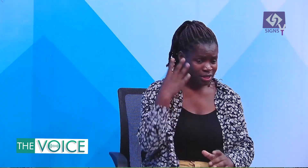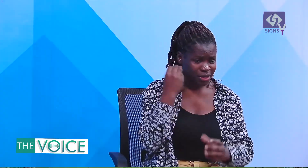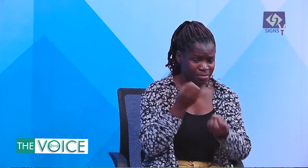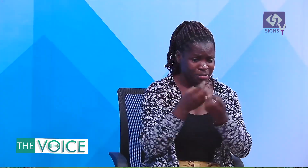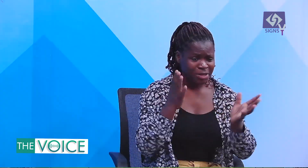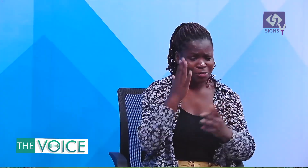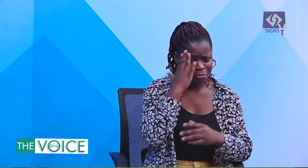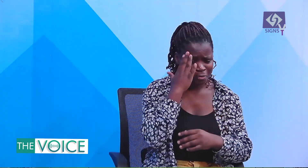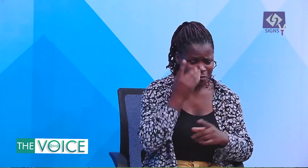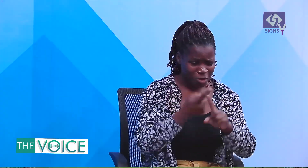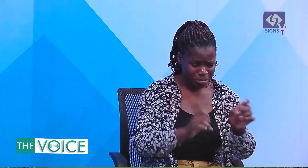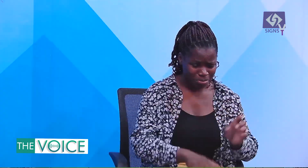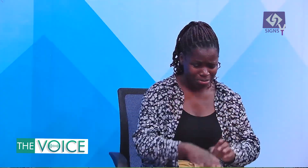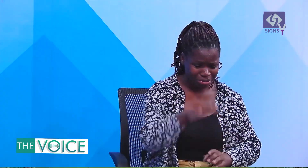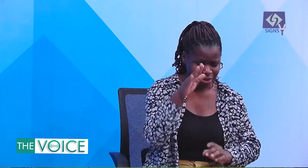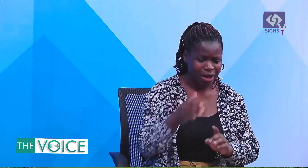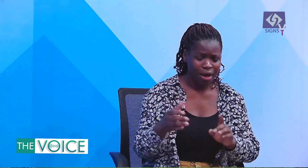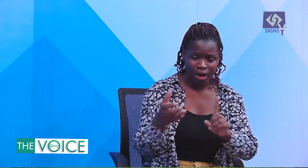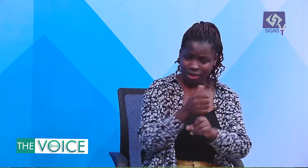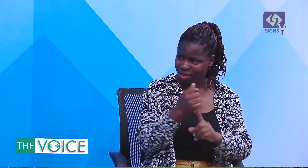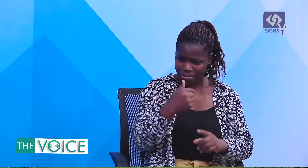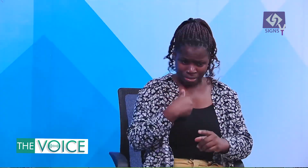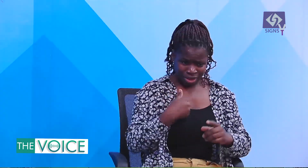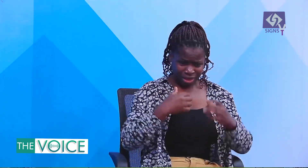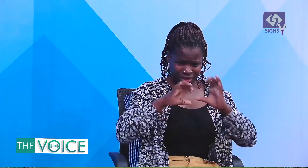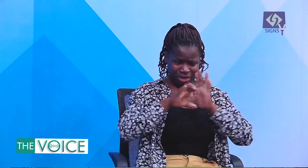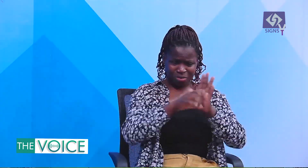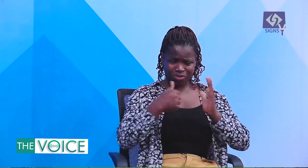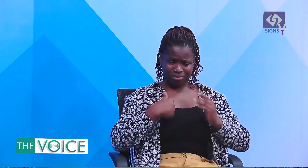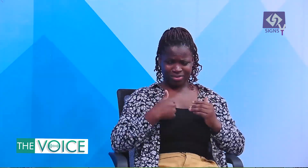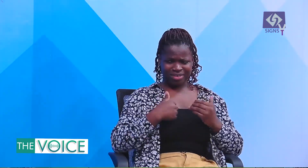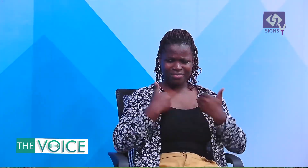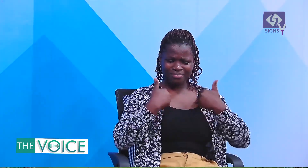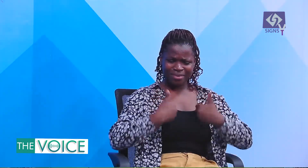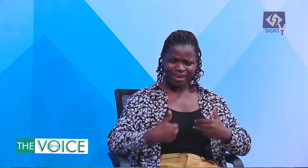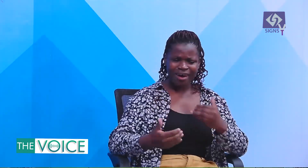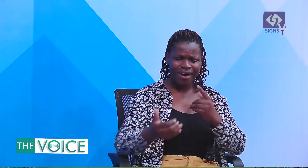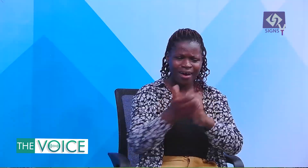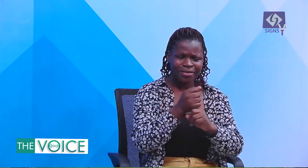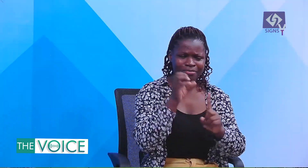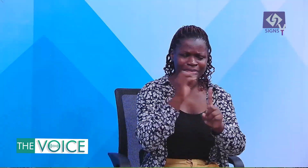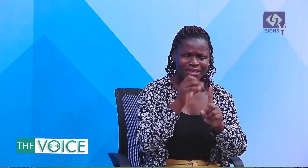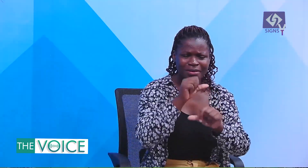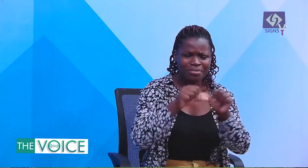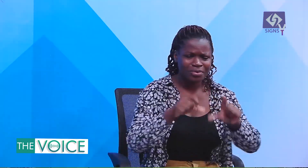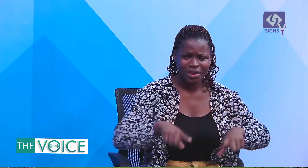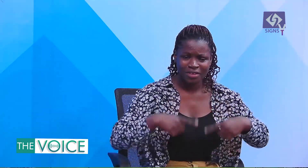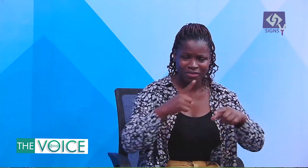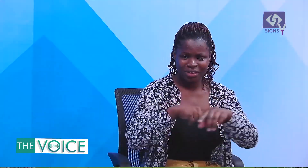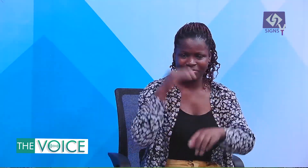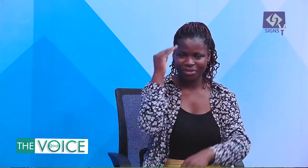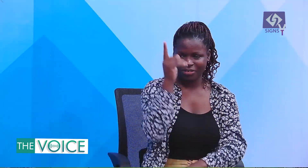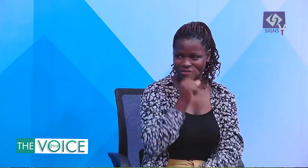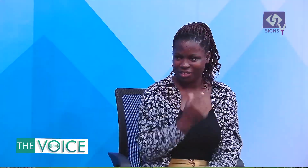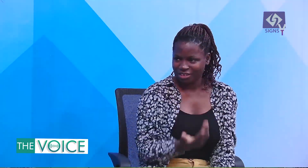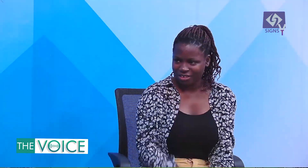even mentorship at a very late age. But for other communities, you find that people